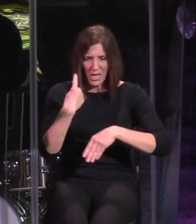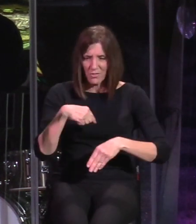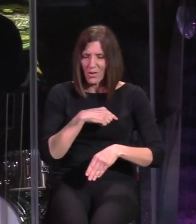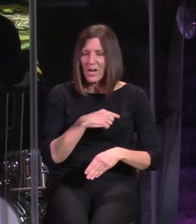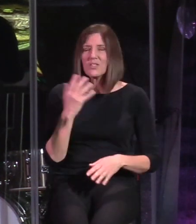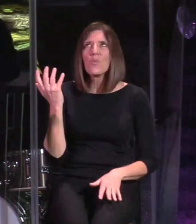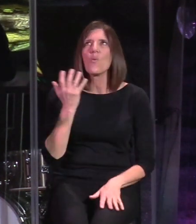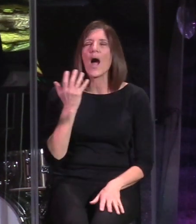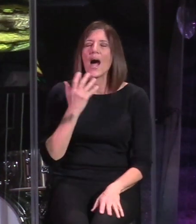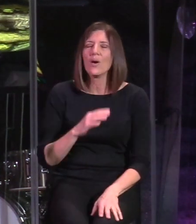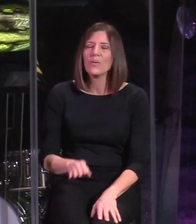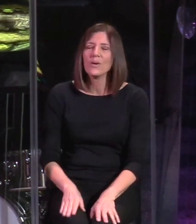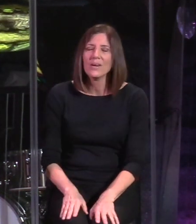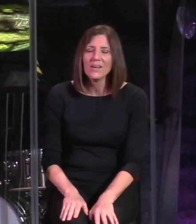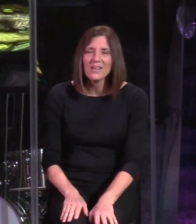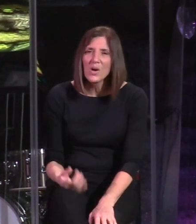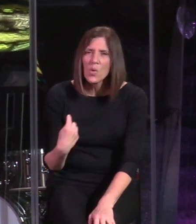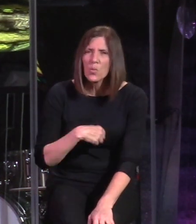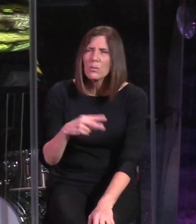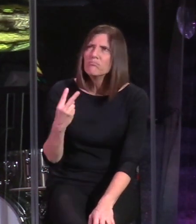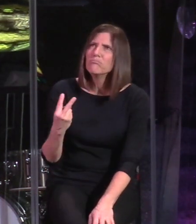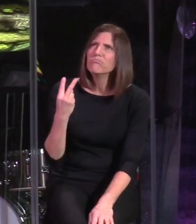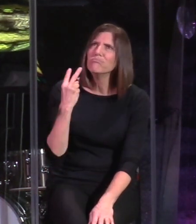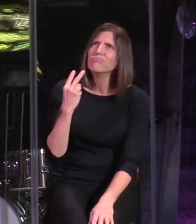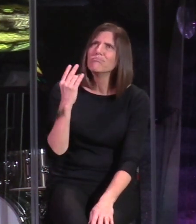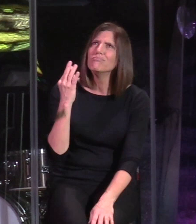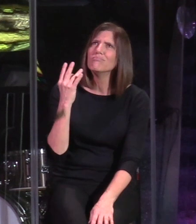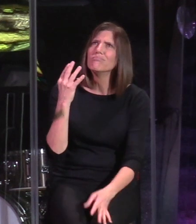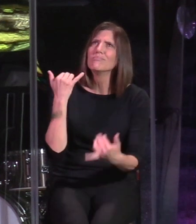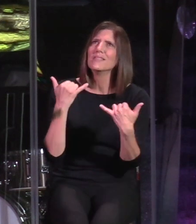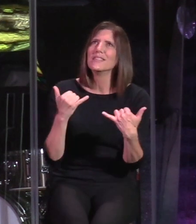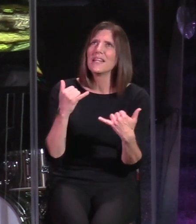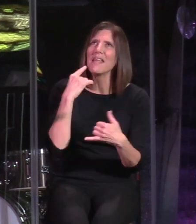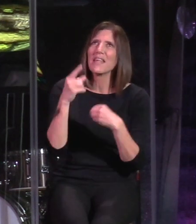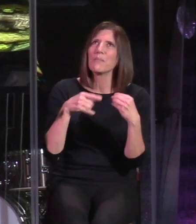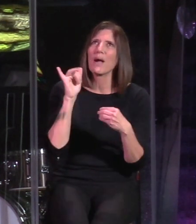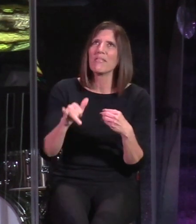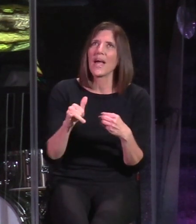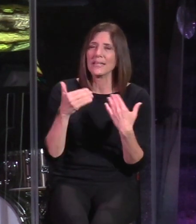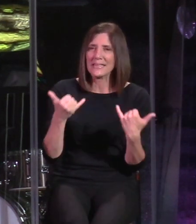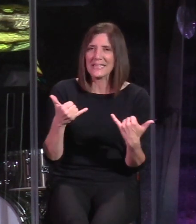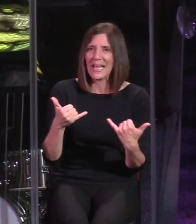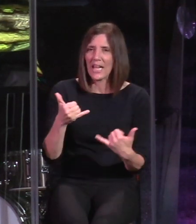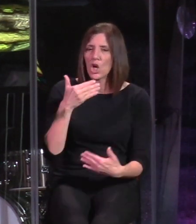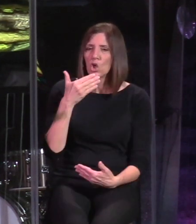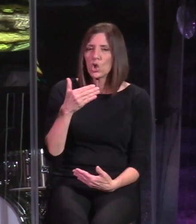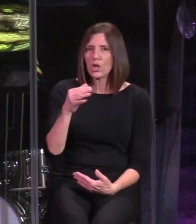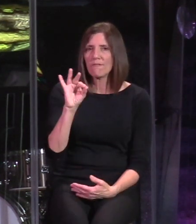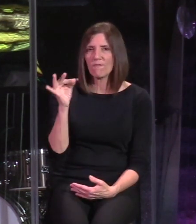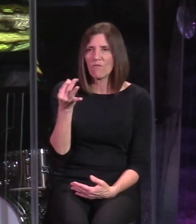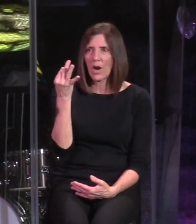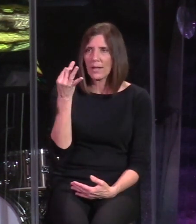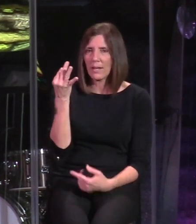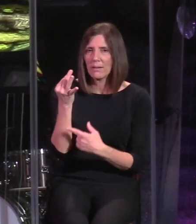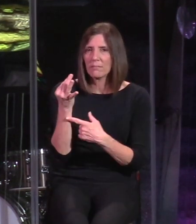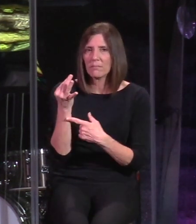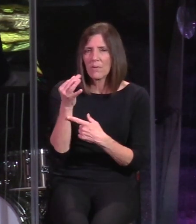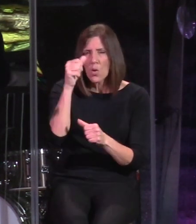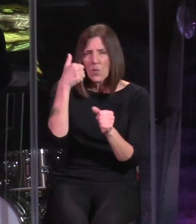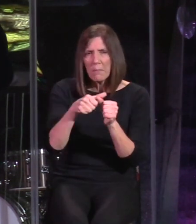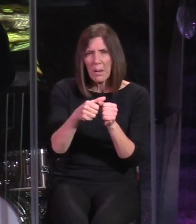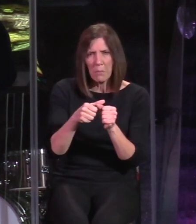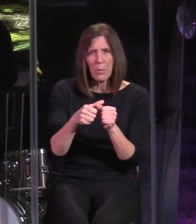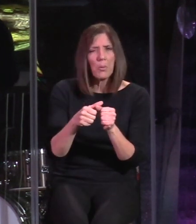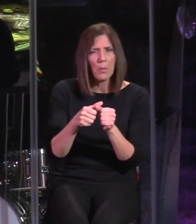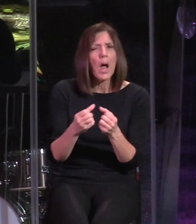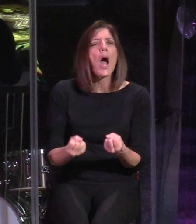right? We reflect on these truths today on Good Friday. We must remember the great cost of our